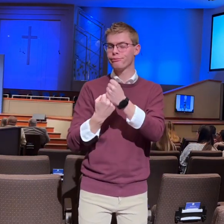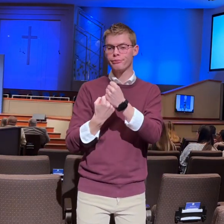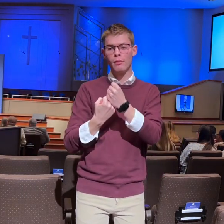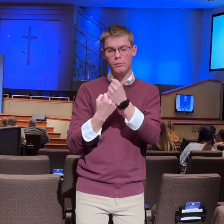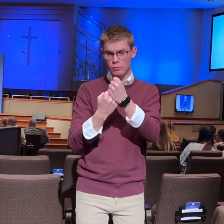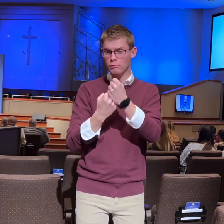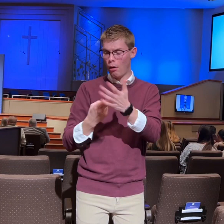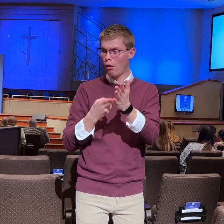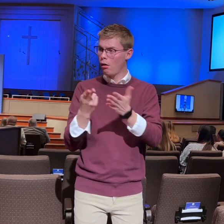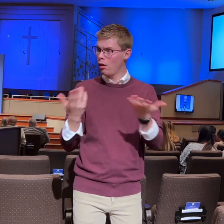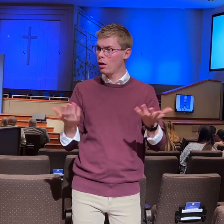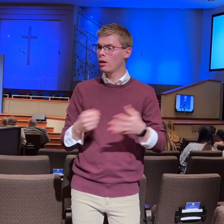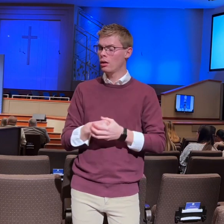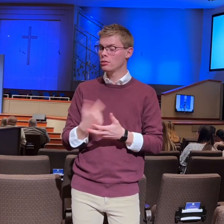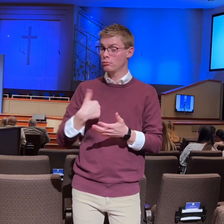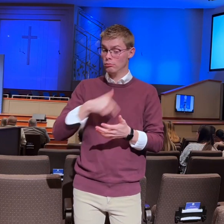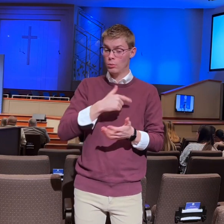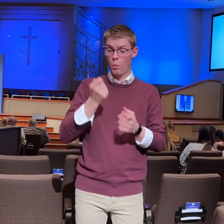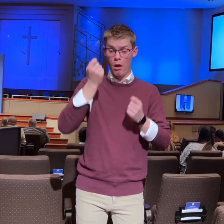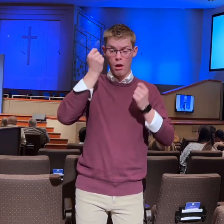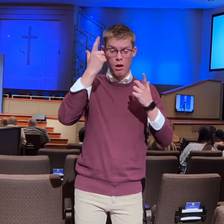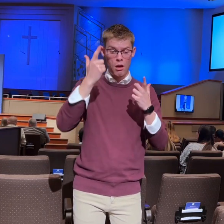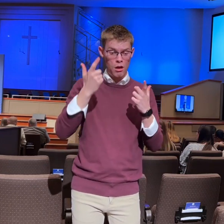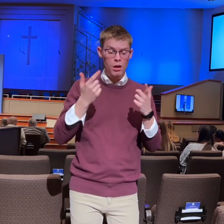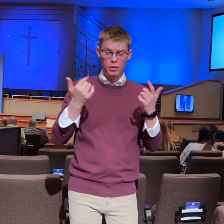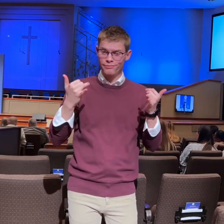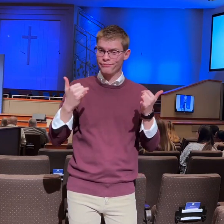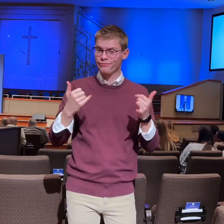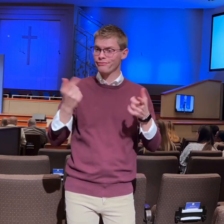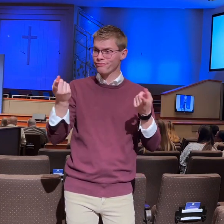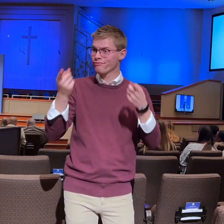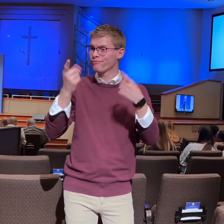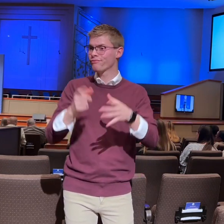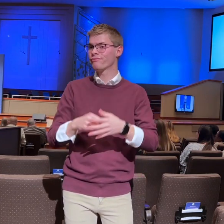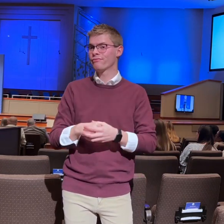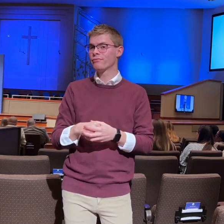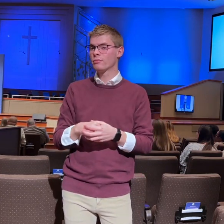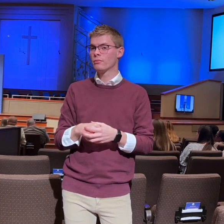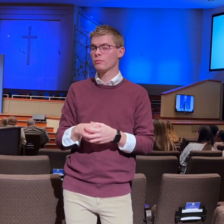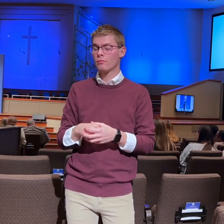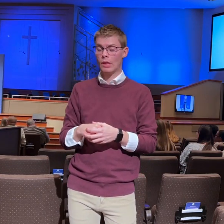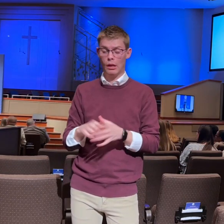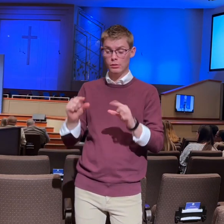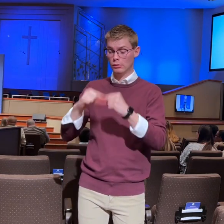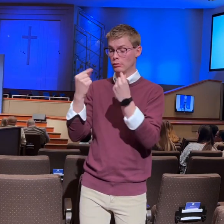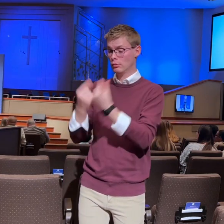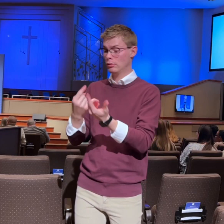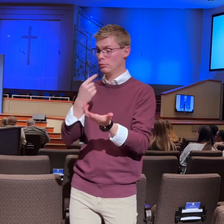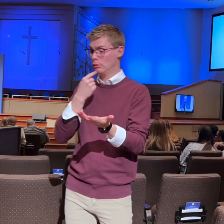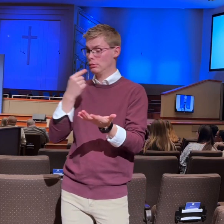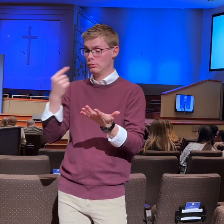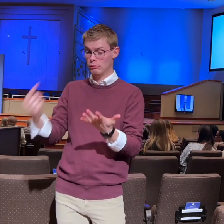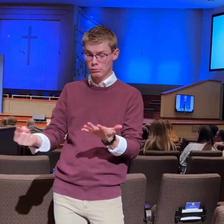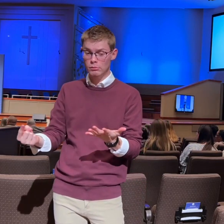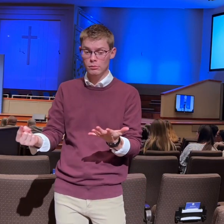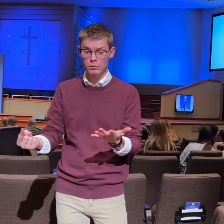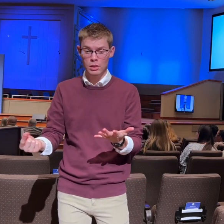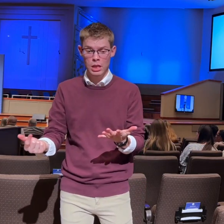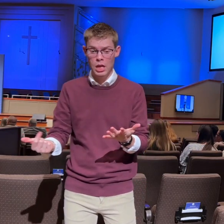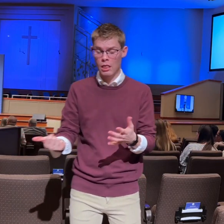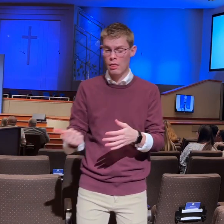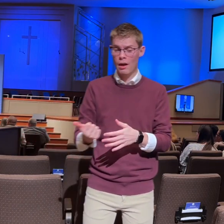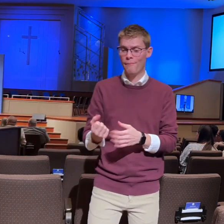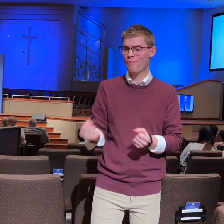understand what's going on. Pew Research came out with a demographic study a few years ago stating, and I quote, virtually